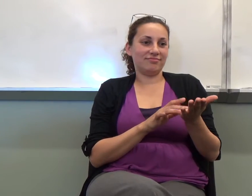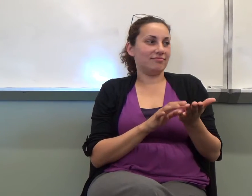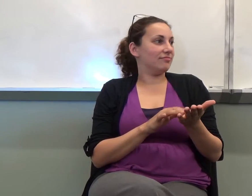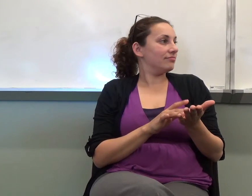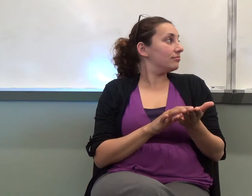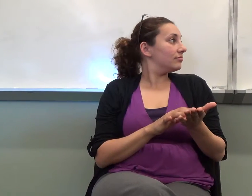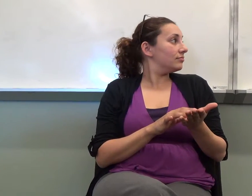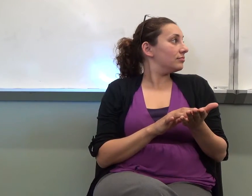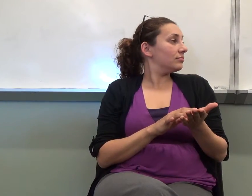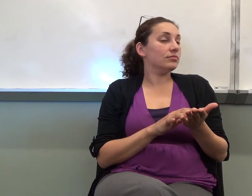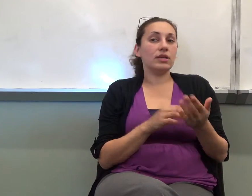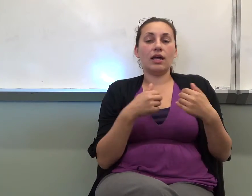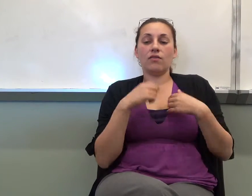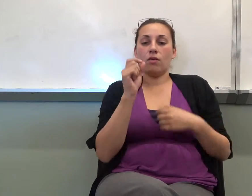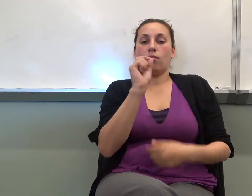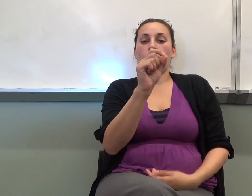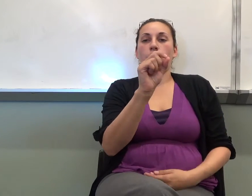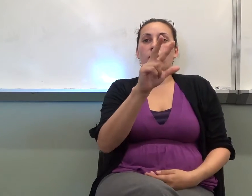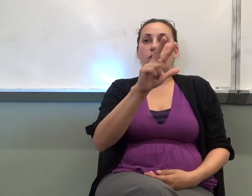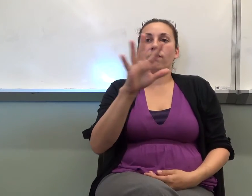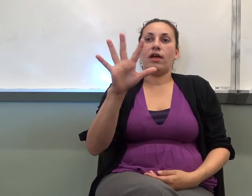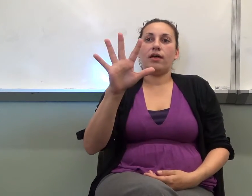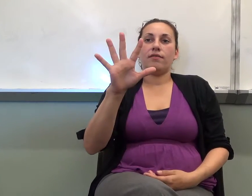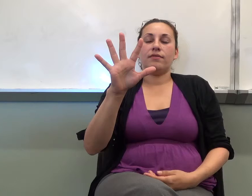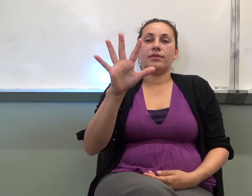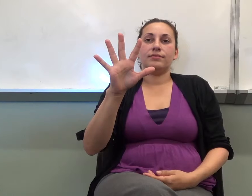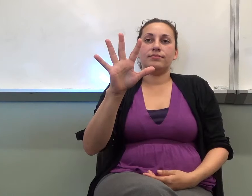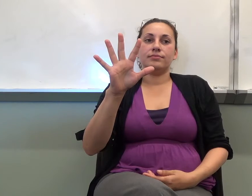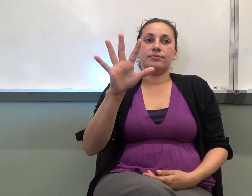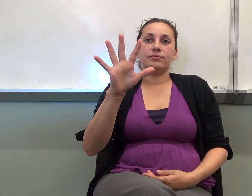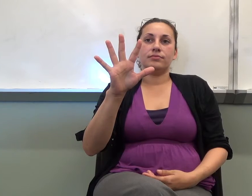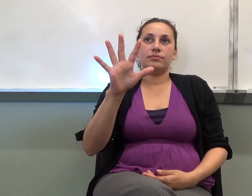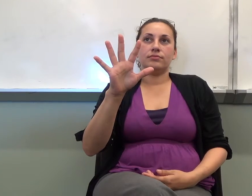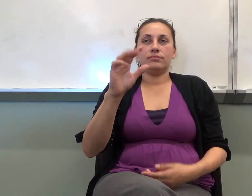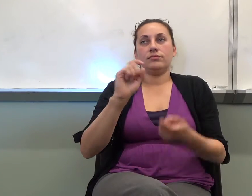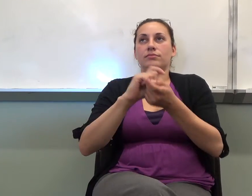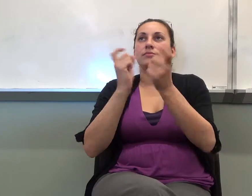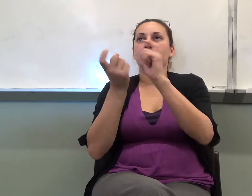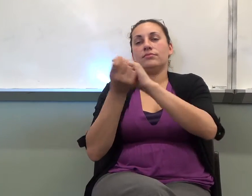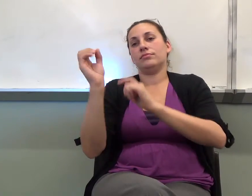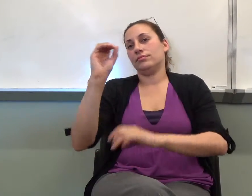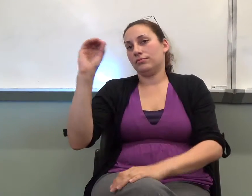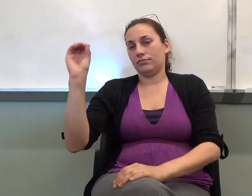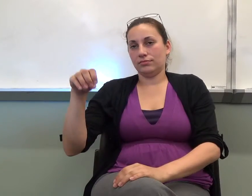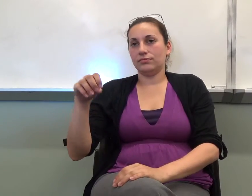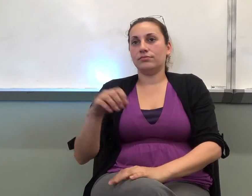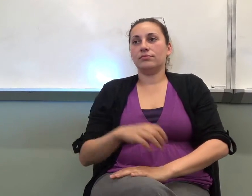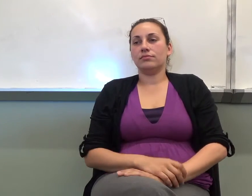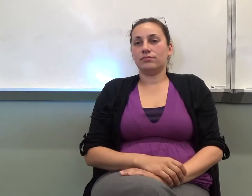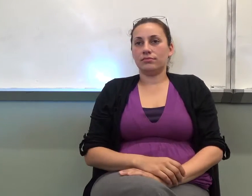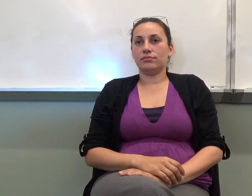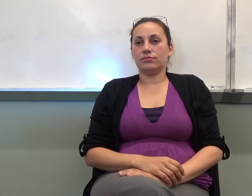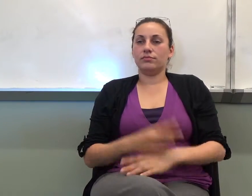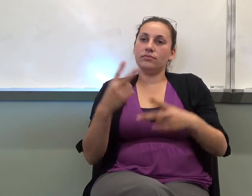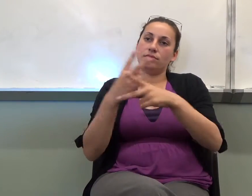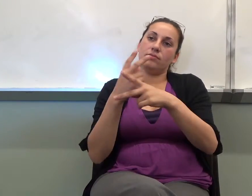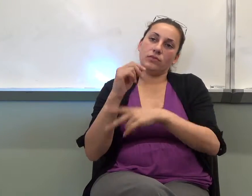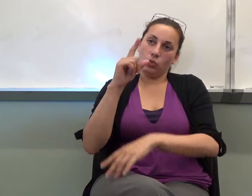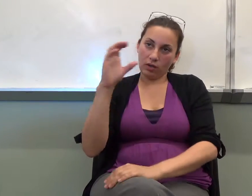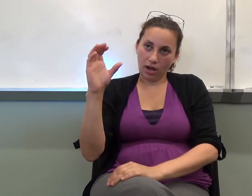And I get 0.35. Okay, converting that to percent multiplied by 100 with the decimal point over,